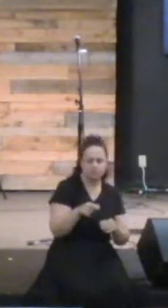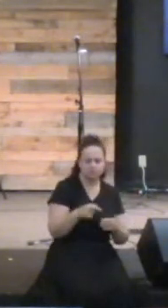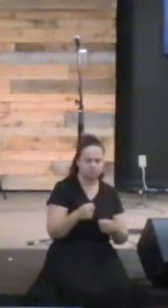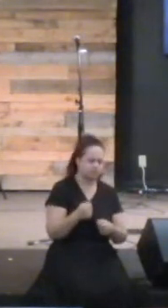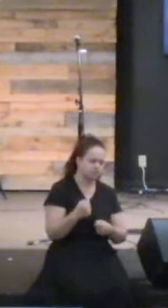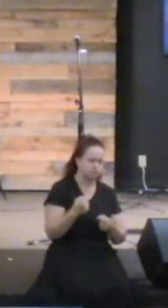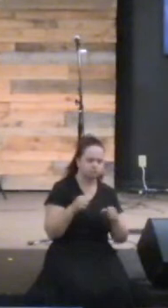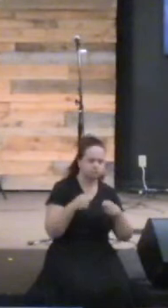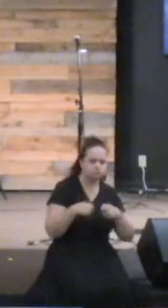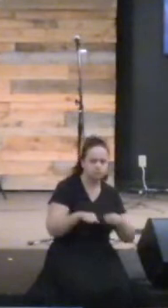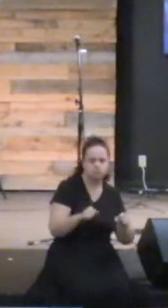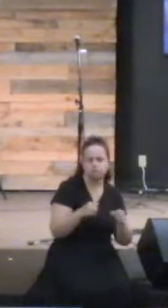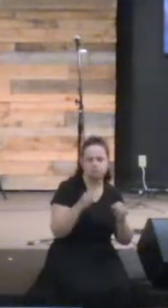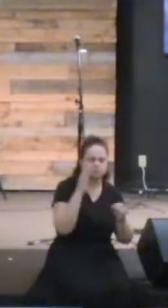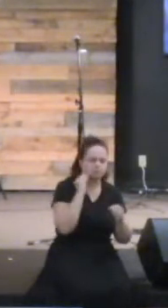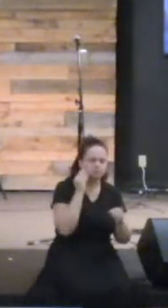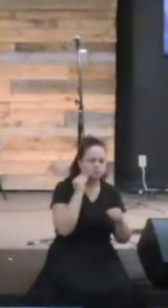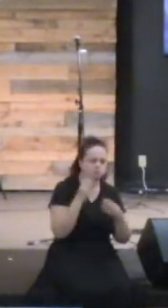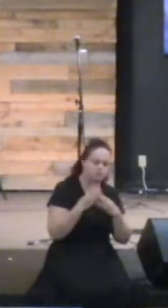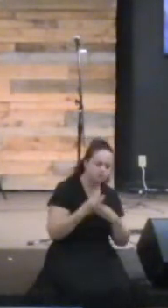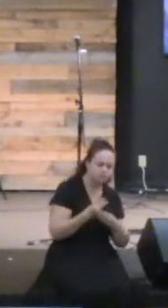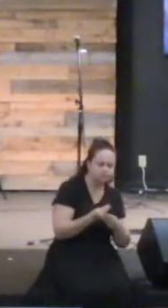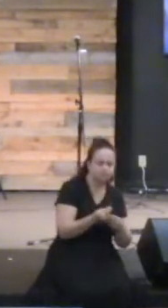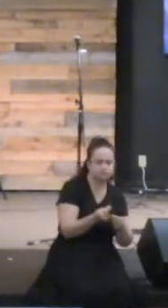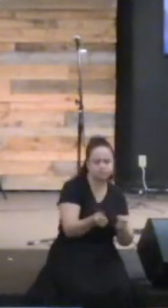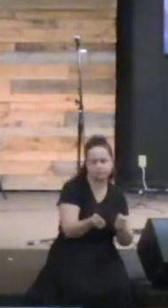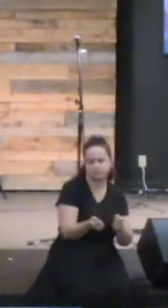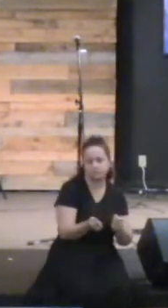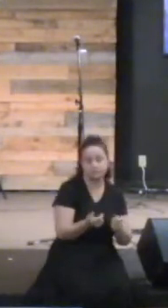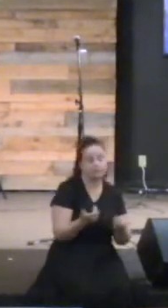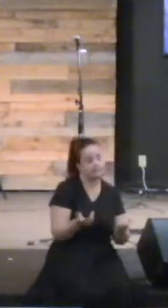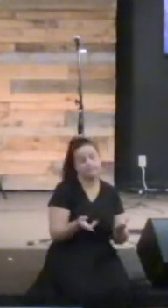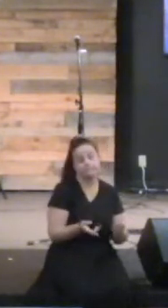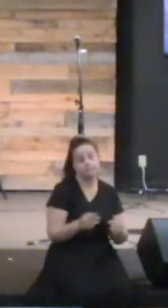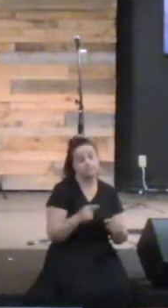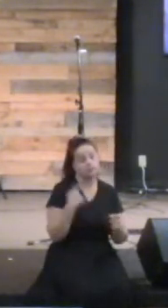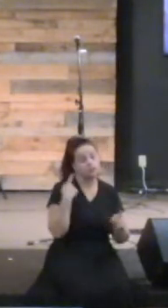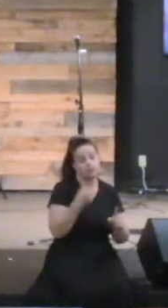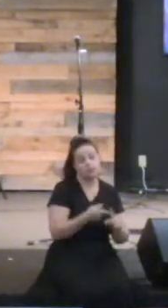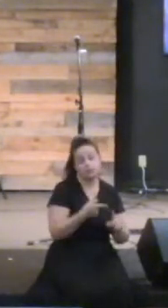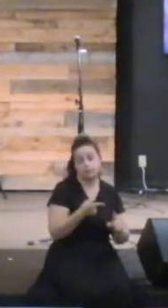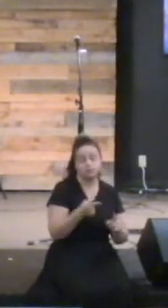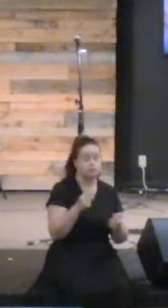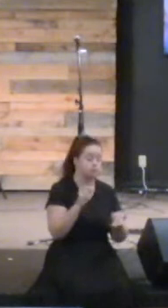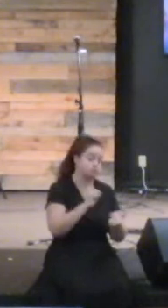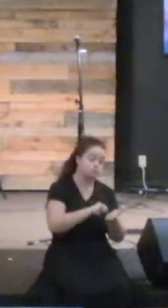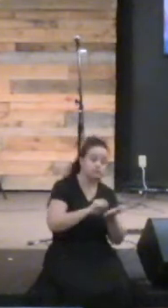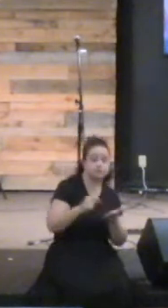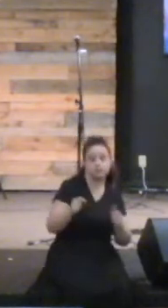of course until you sign your life away paying that mortgage